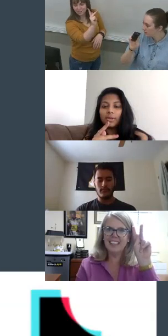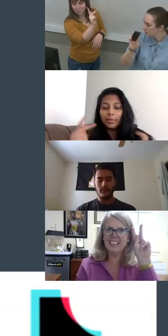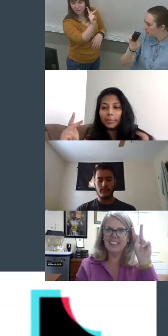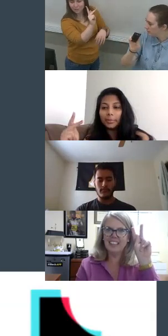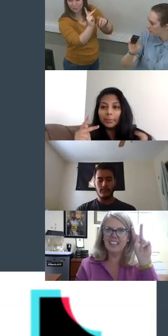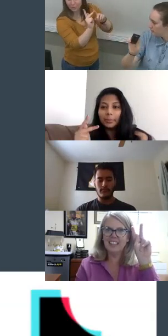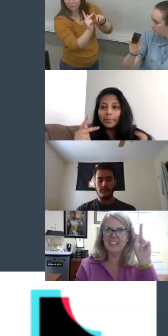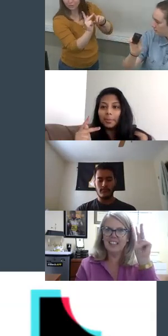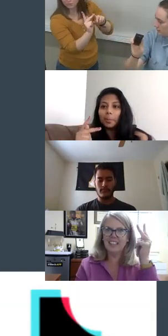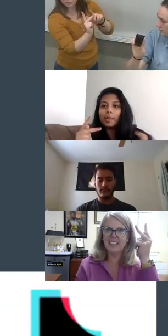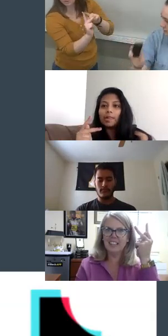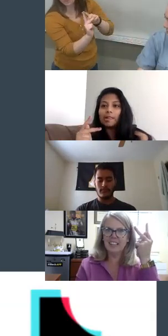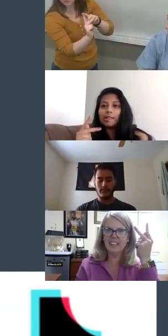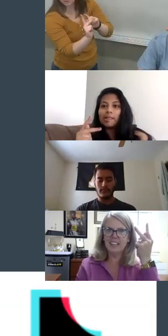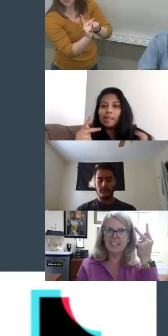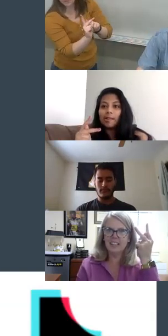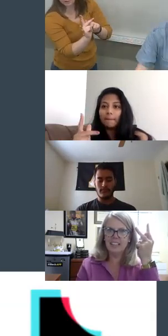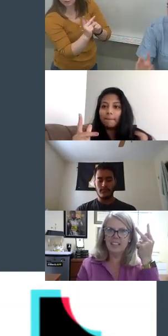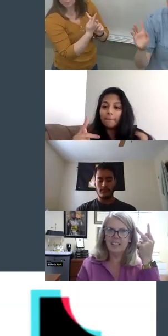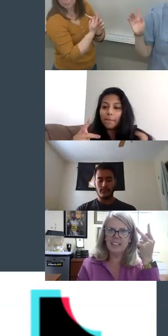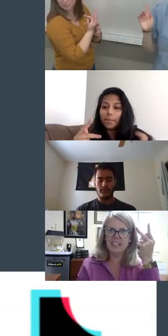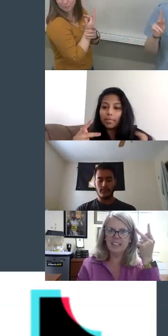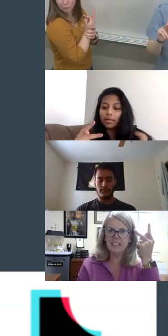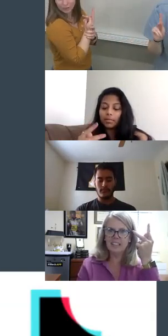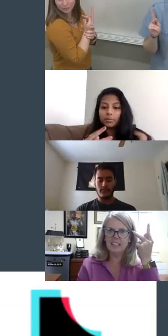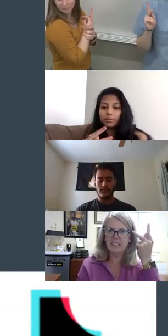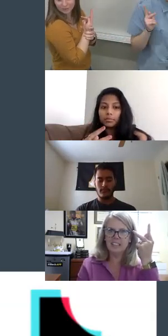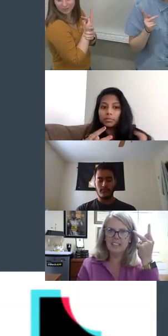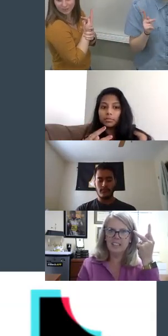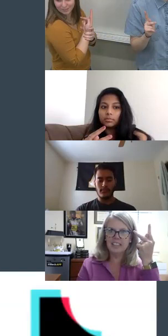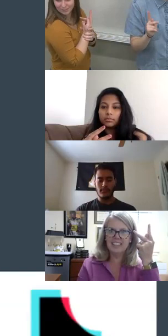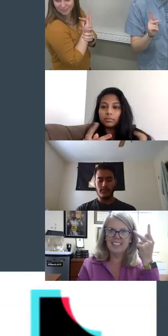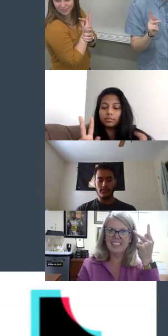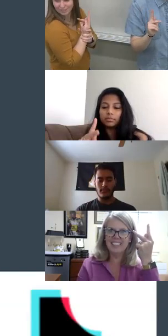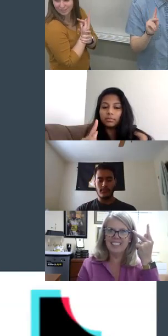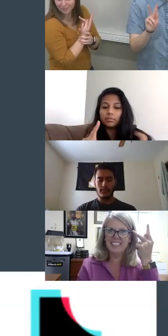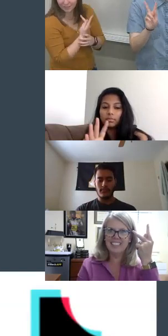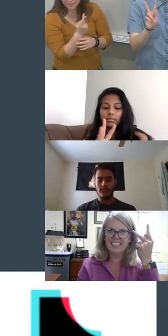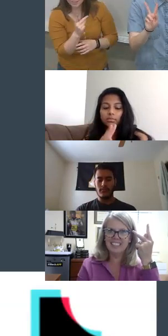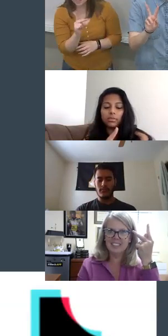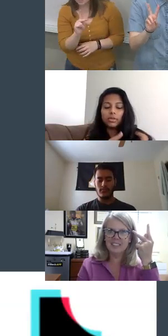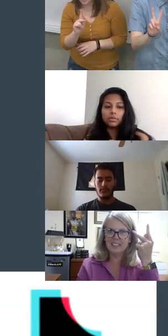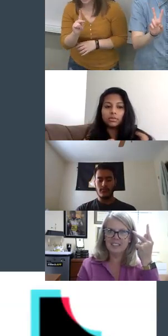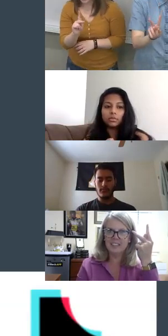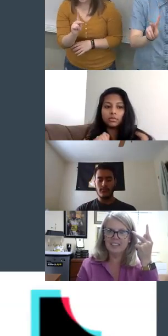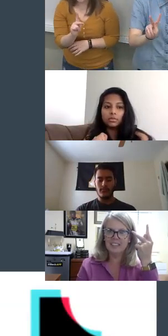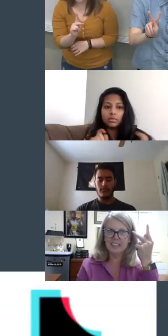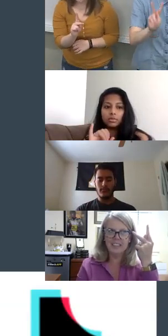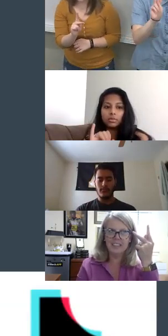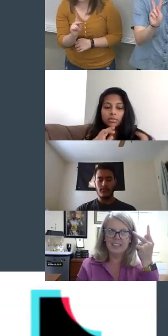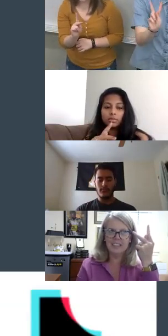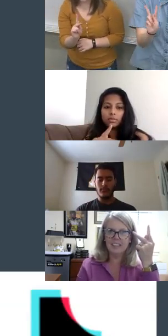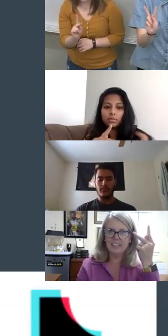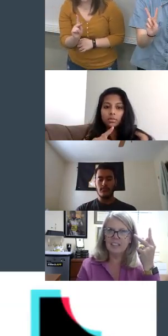It's a little weird. So it's your middle finger, your pointer finger, and your thumb. We will zoom out in a second. So yeah, you can also do